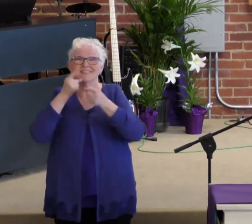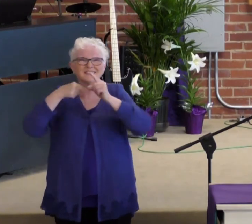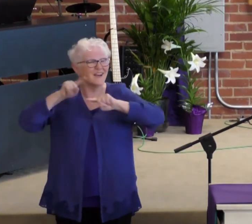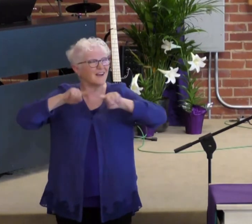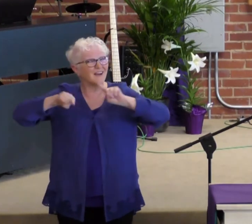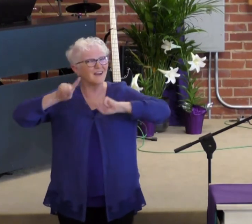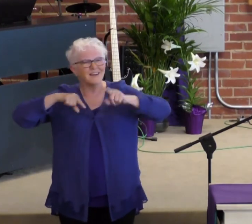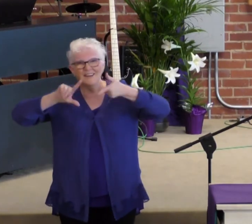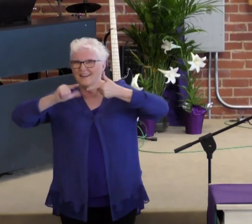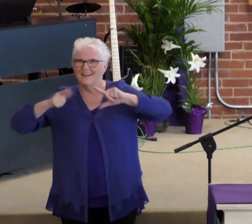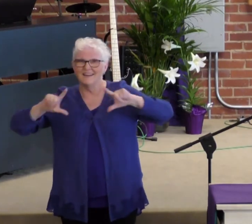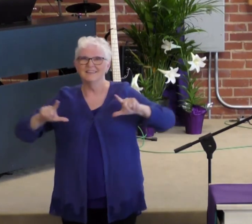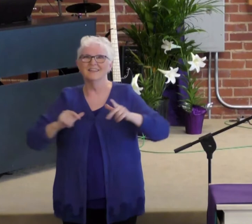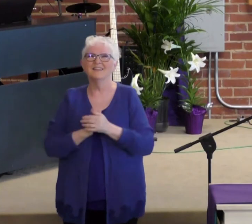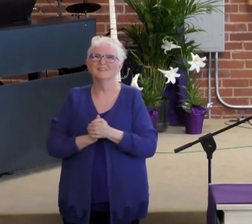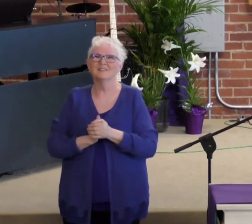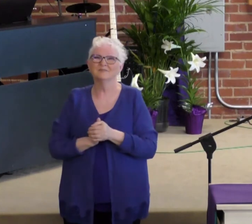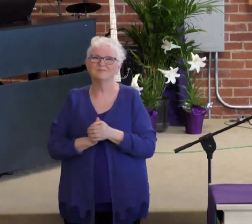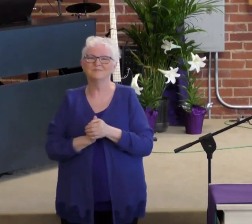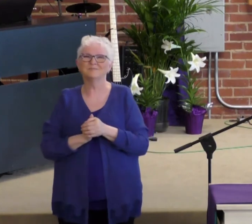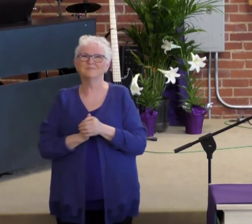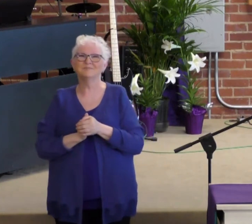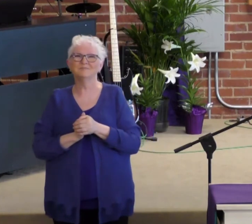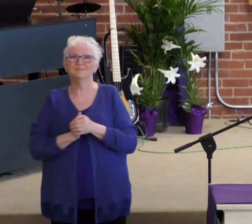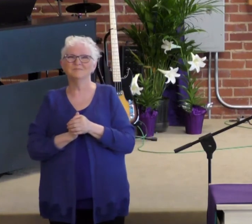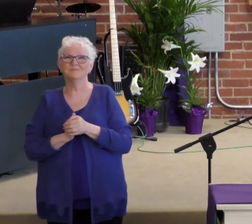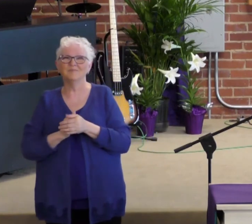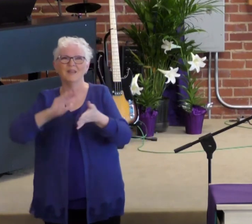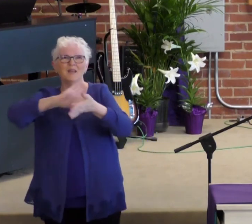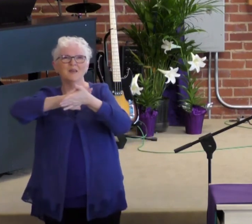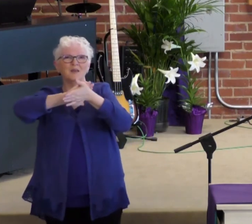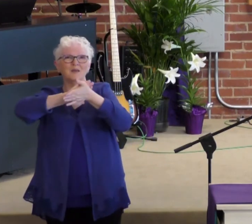anybody, you could say "peace be unto you."